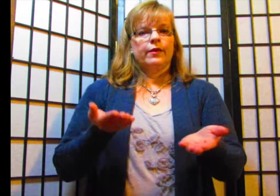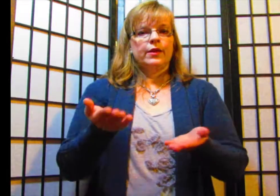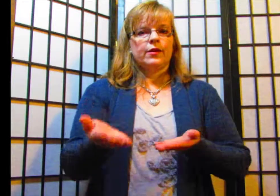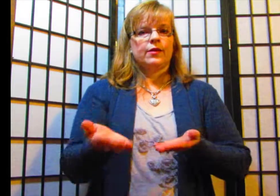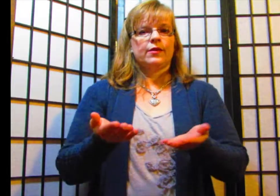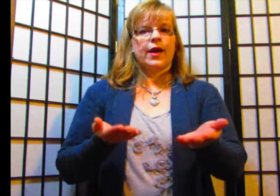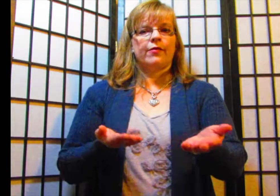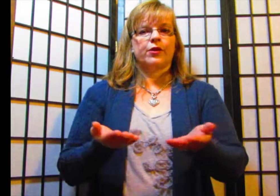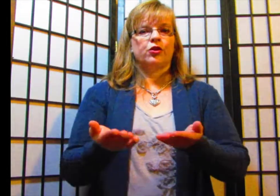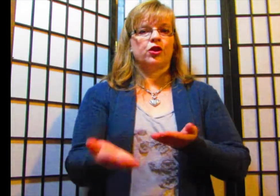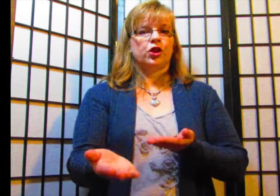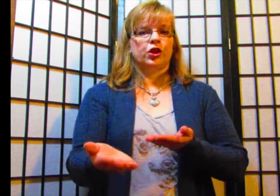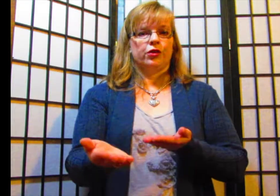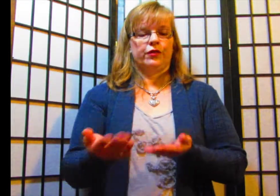This is a sign for serve.